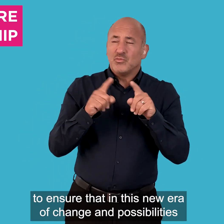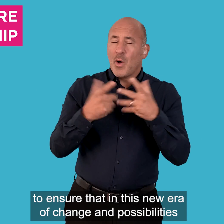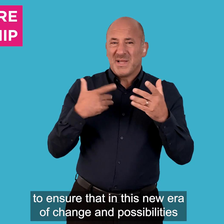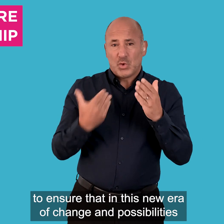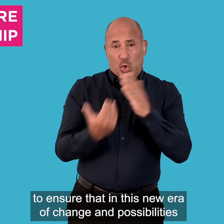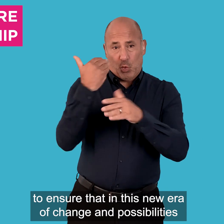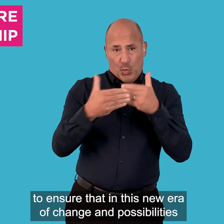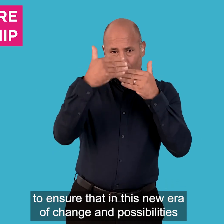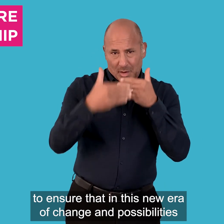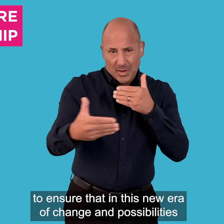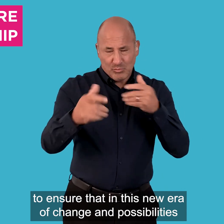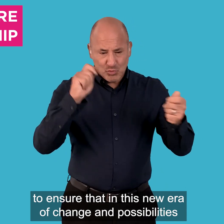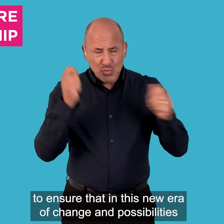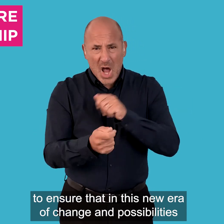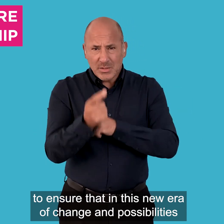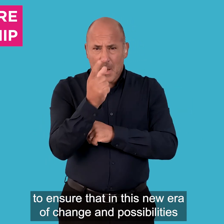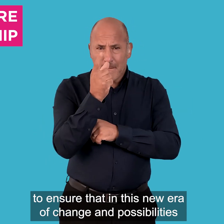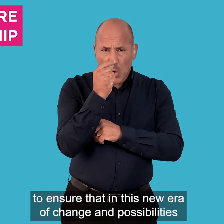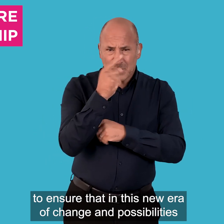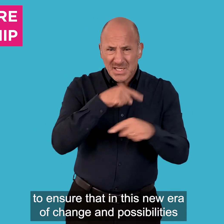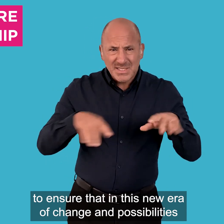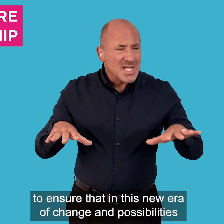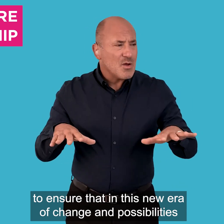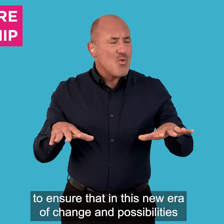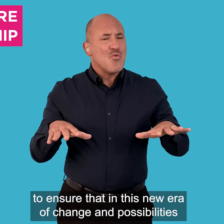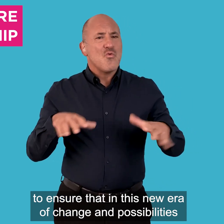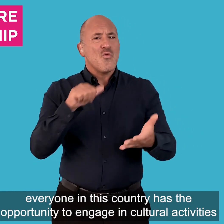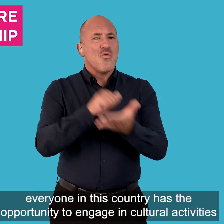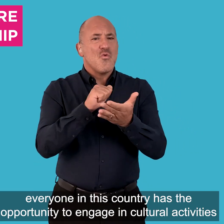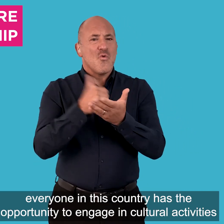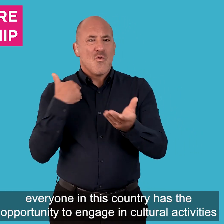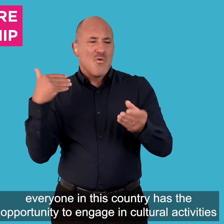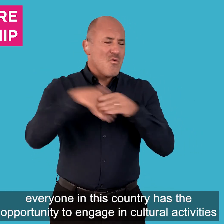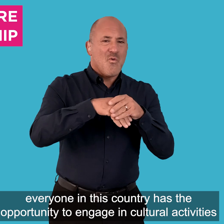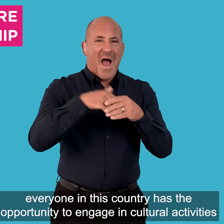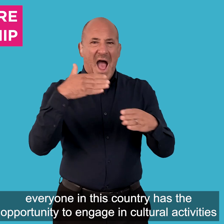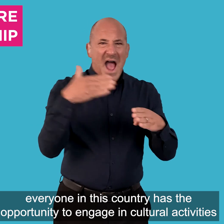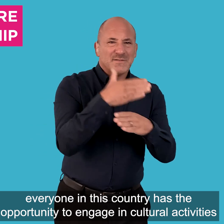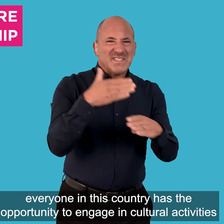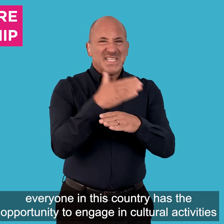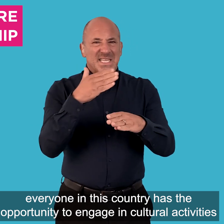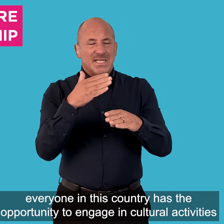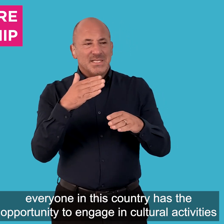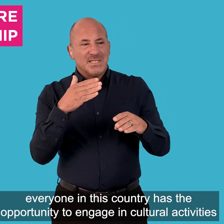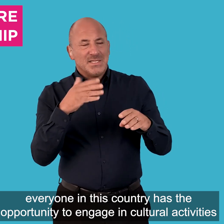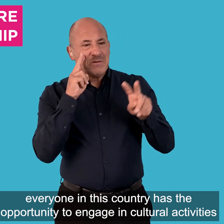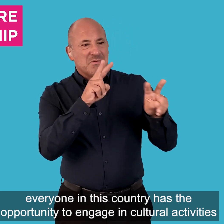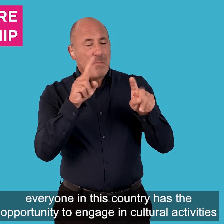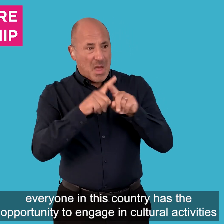to ensure that in this new era of change and possibilities, everyone in this country has the opportunity to indulge